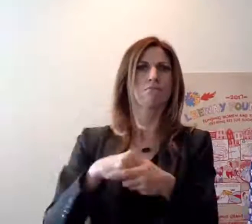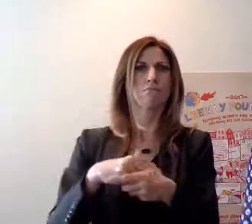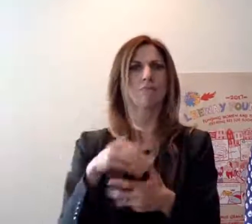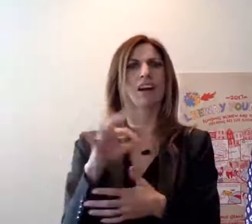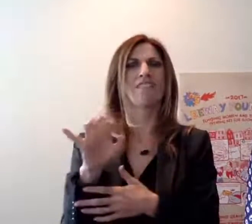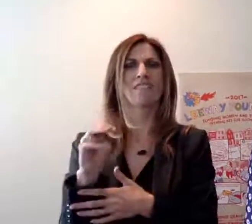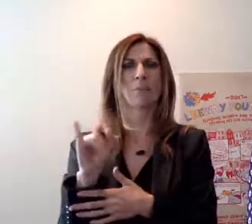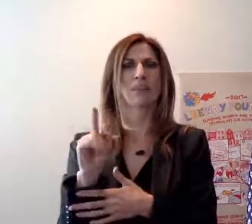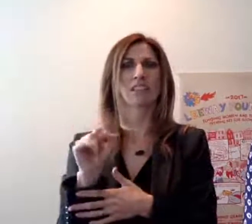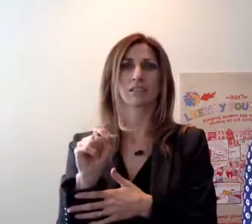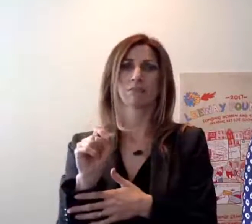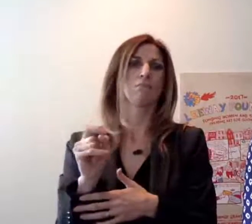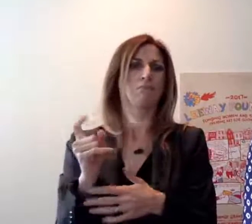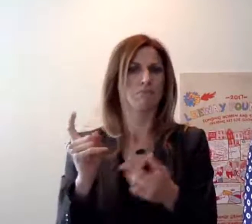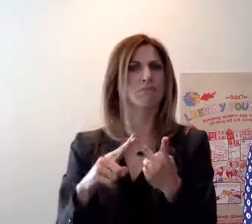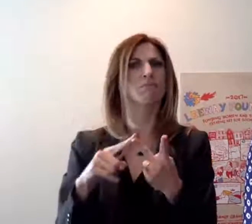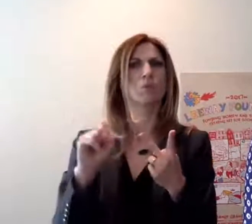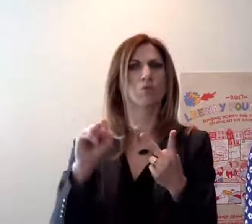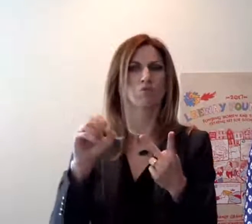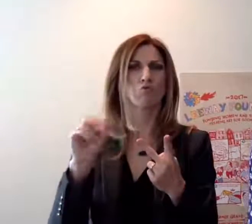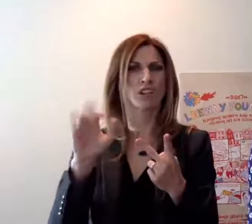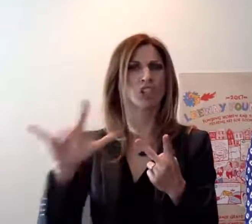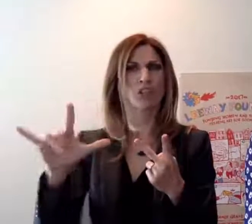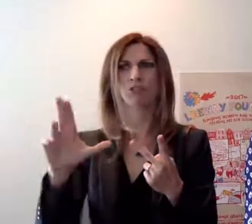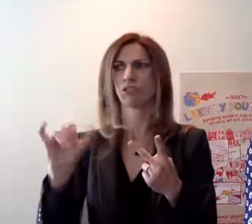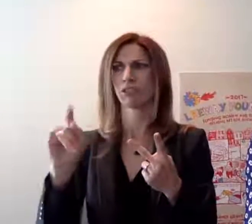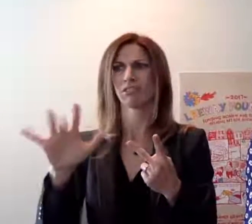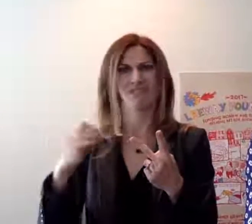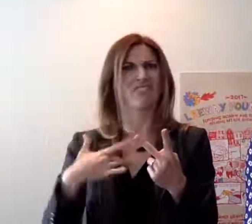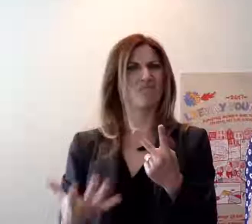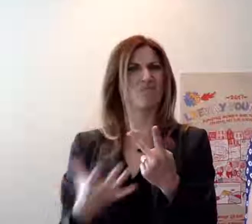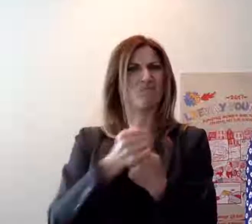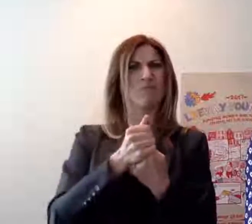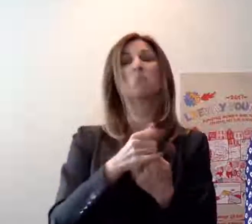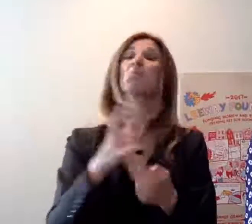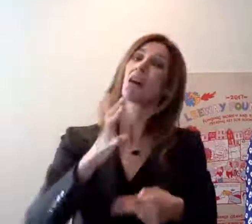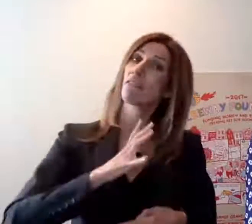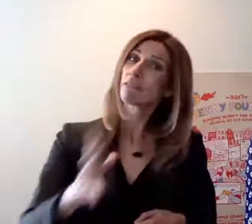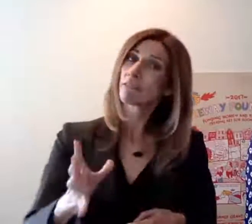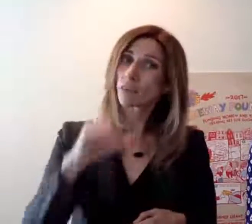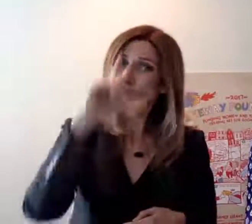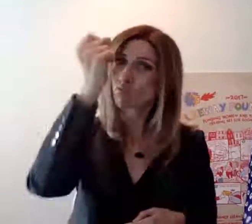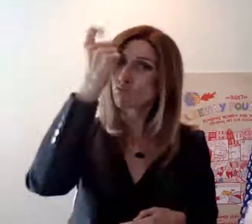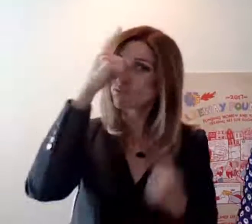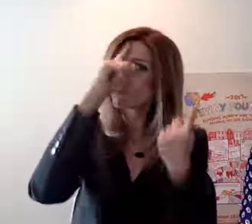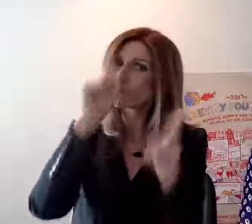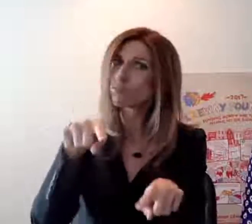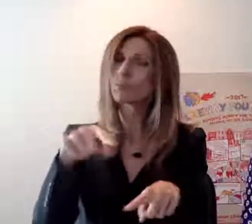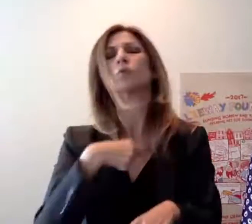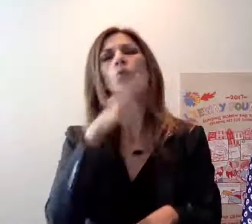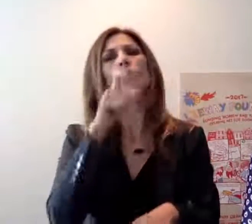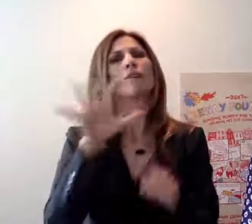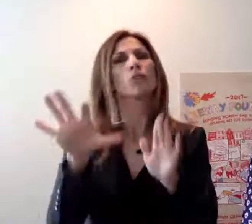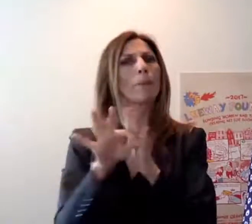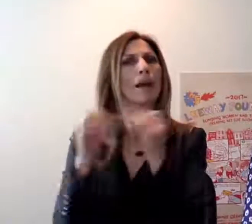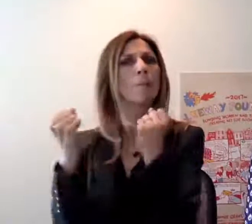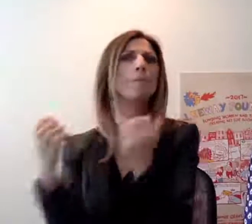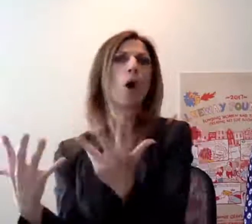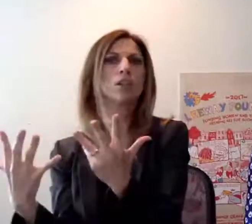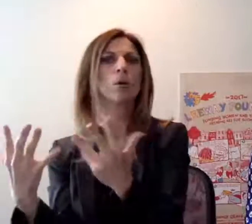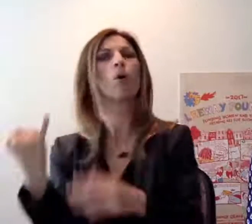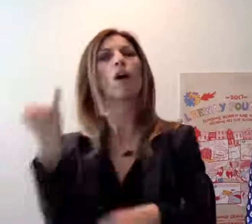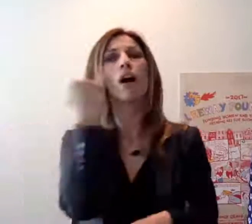And I would agree with you. And so I want to encourage you to self-select on these. So you don't have to pick multiple ones. If you